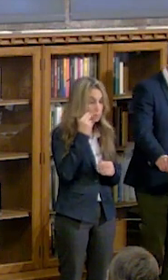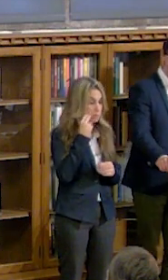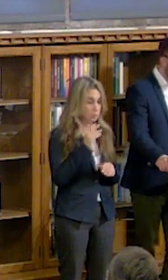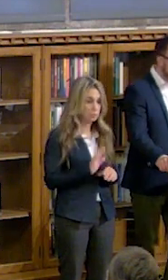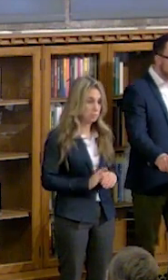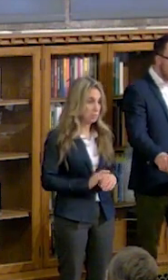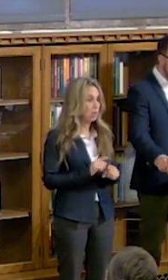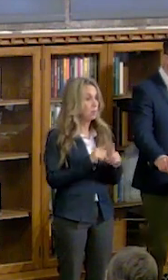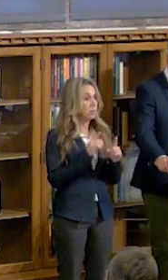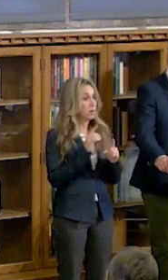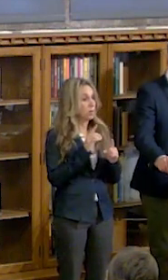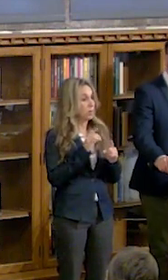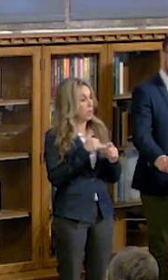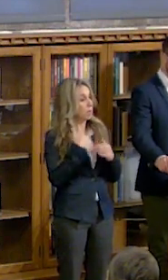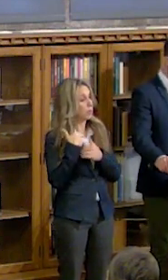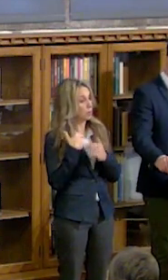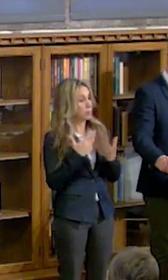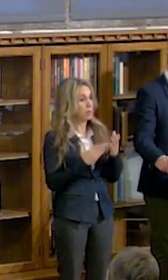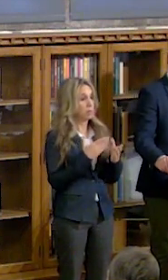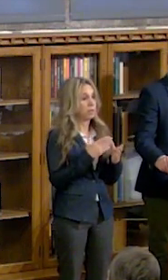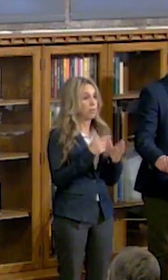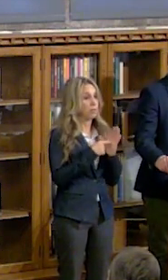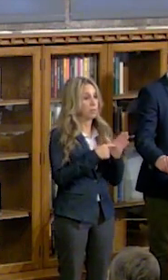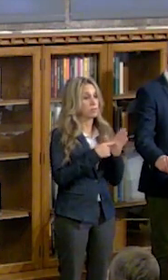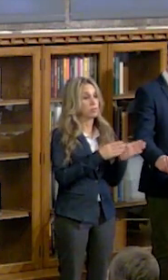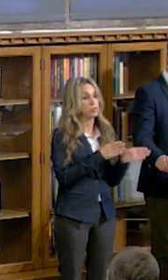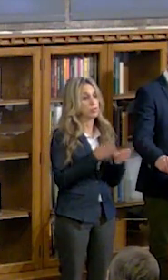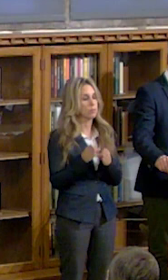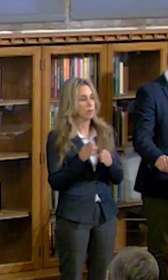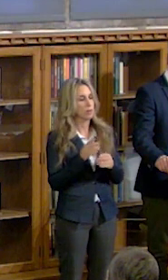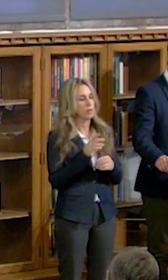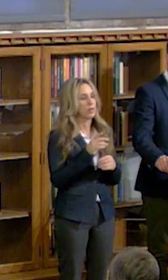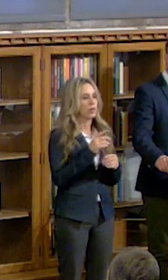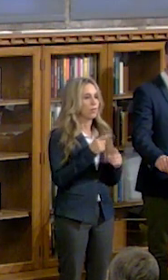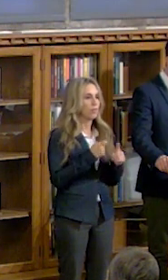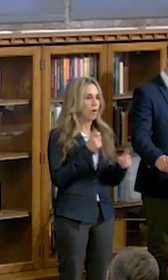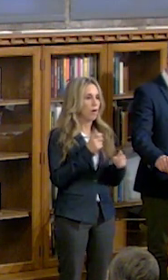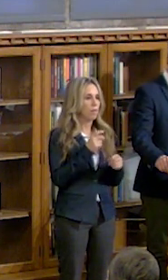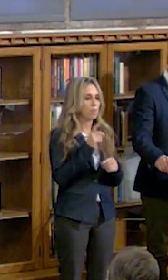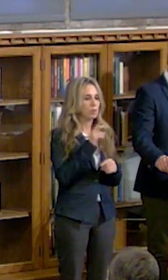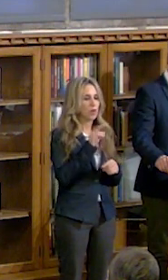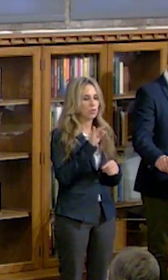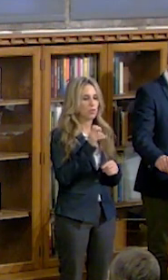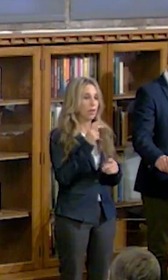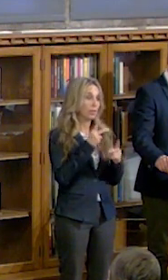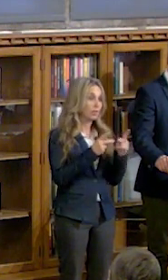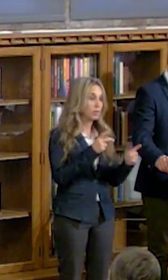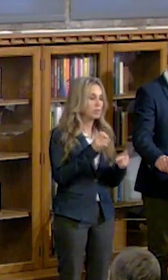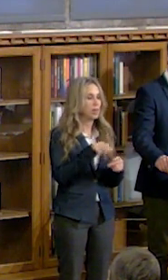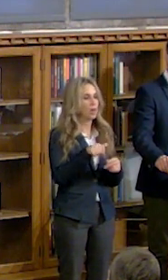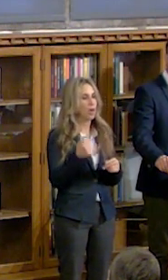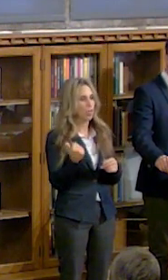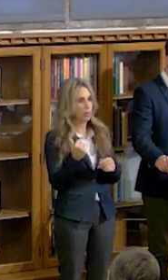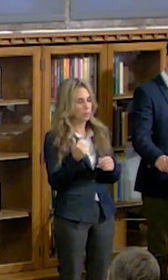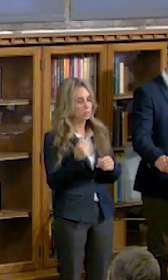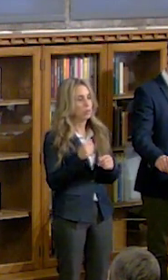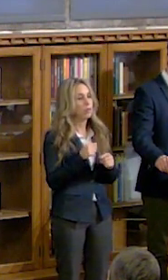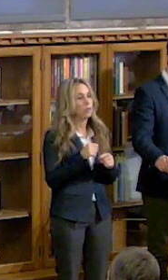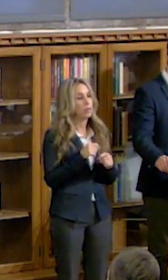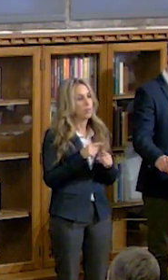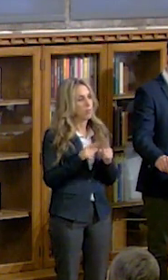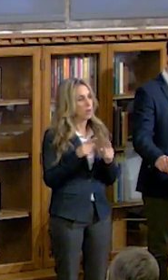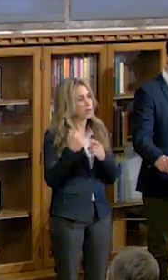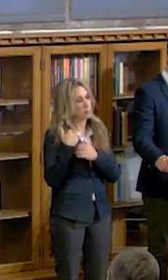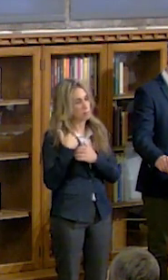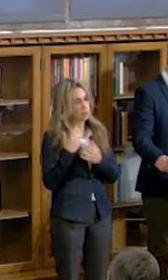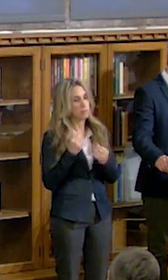burden of representation may have shifted then from visiting Scholars such as Dr Franklin to those more permanently employed in the UK but it is I think a